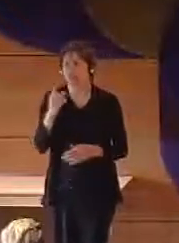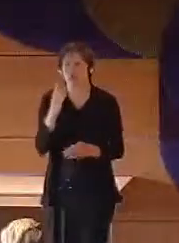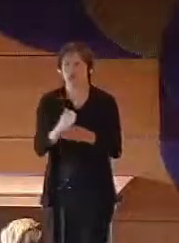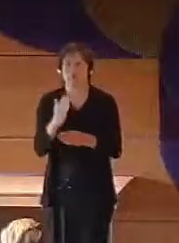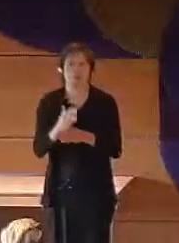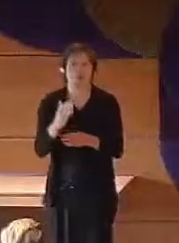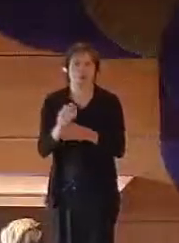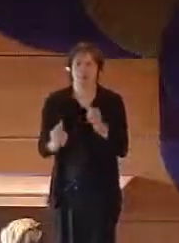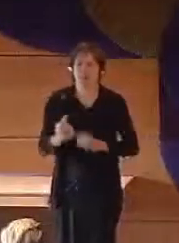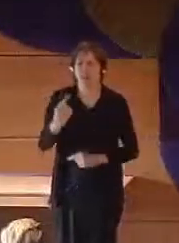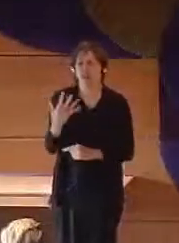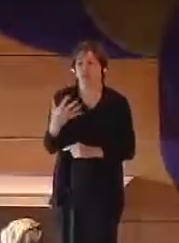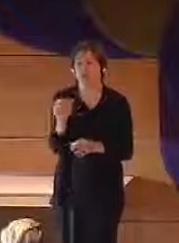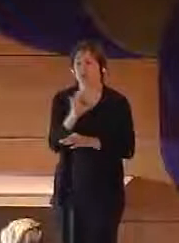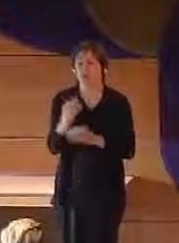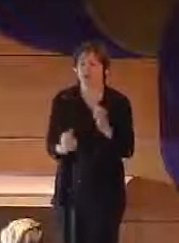And